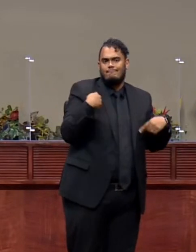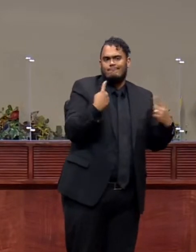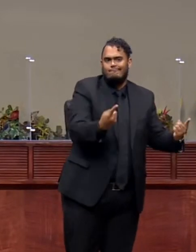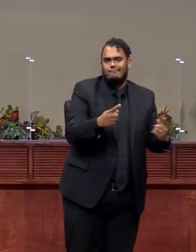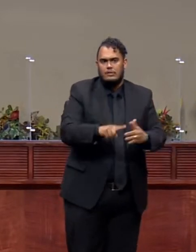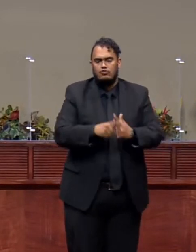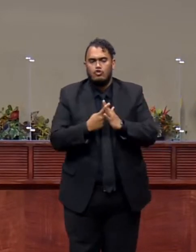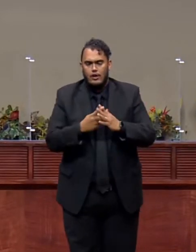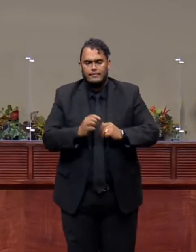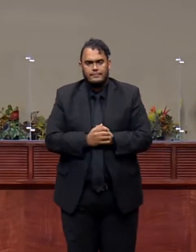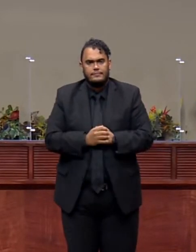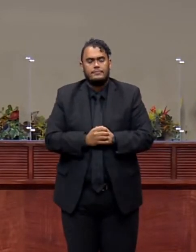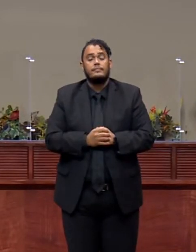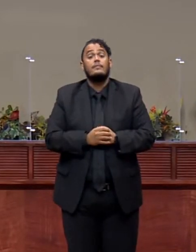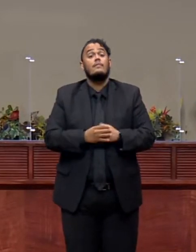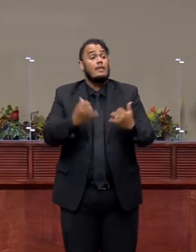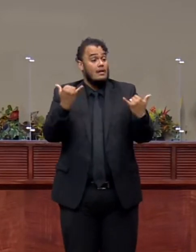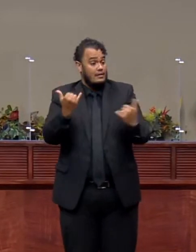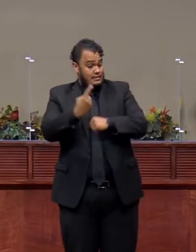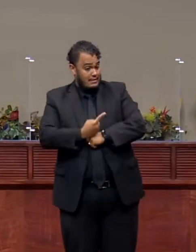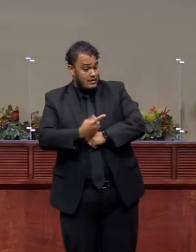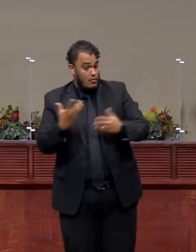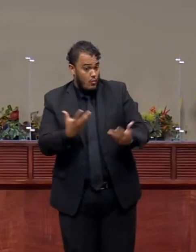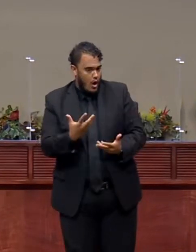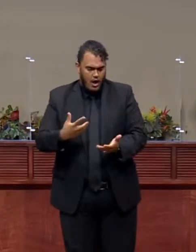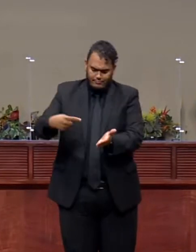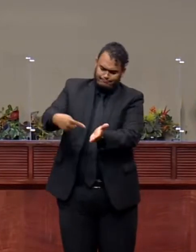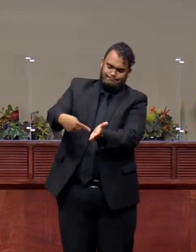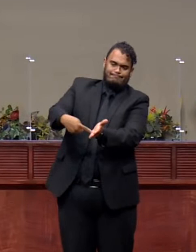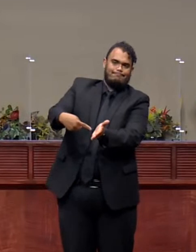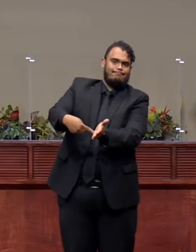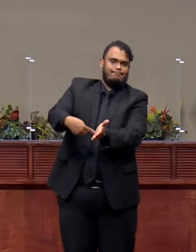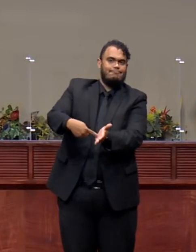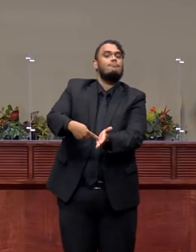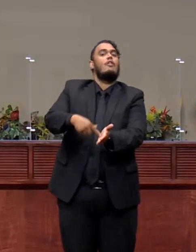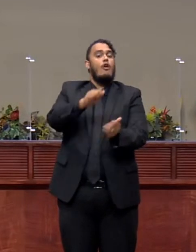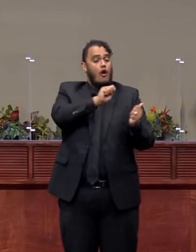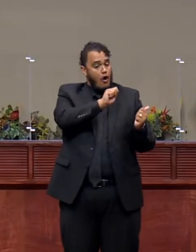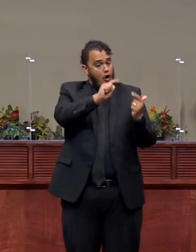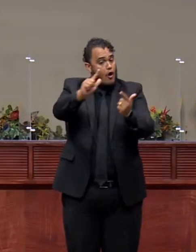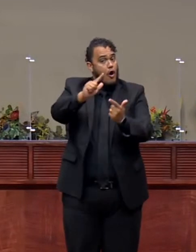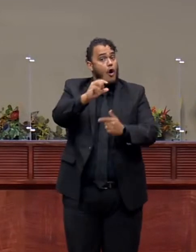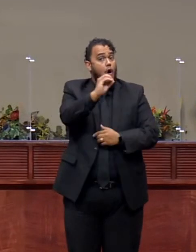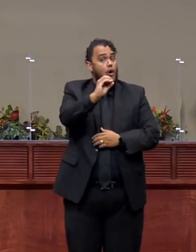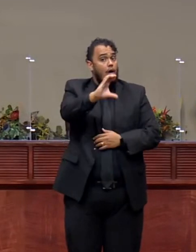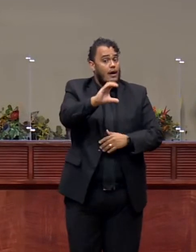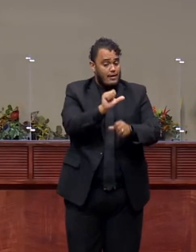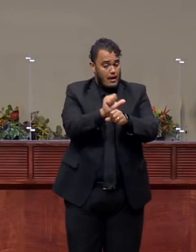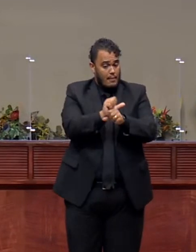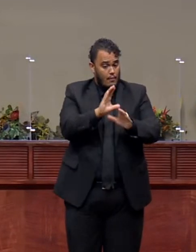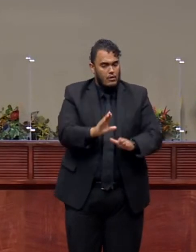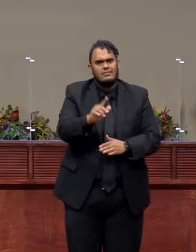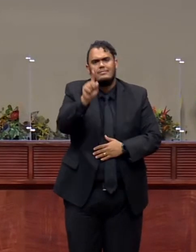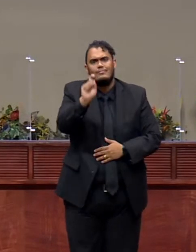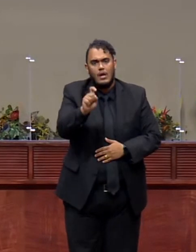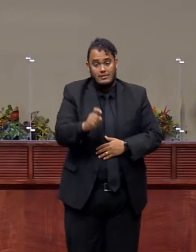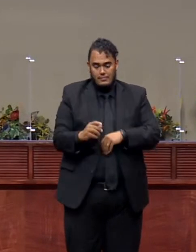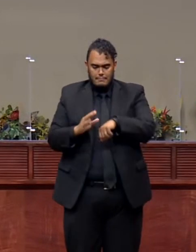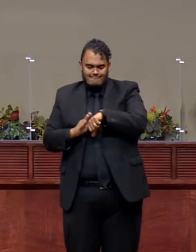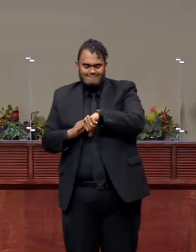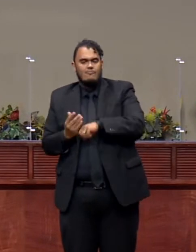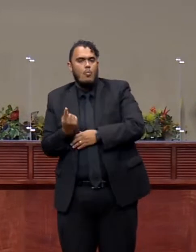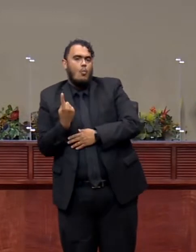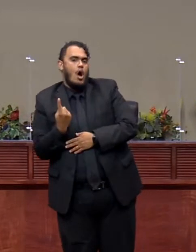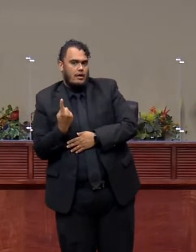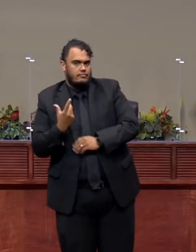the deadline we have set for all Orange County employees to have at least one or more shots of the vaccine. And I'm happy to